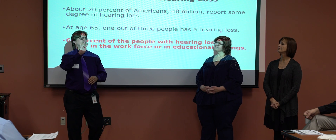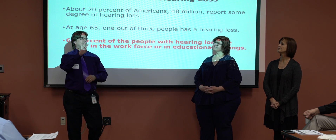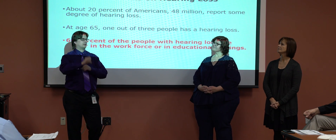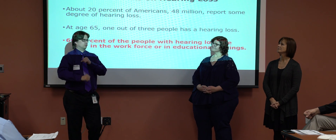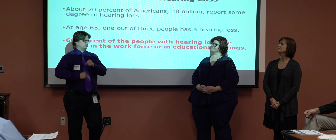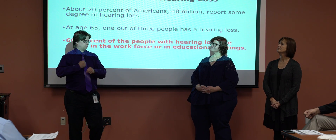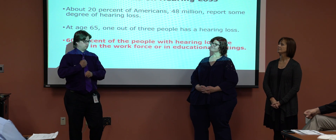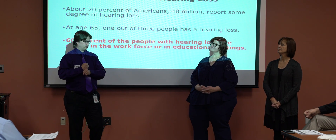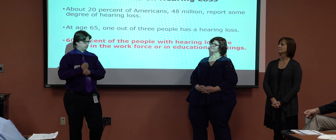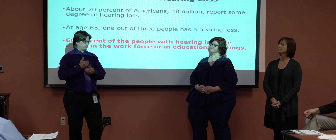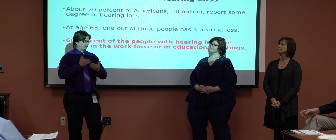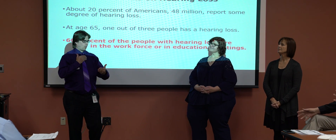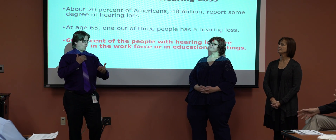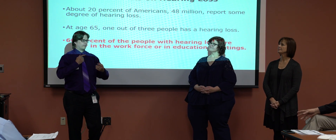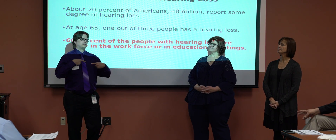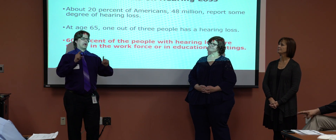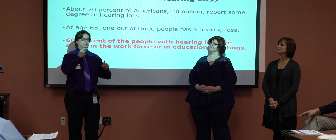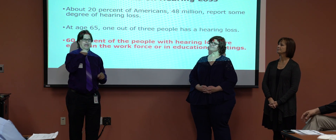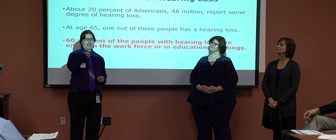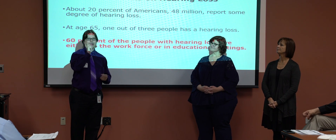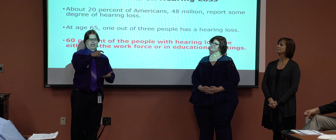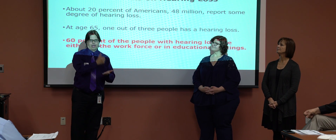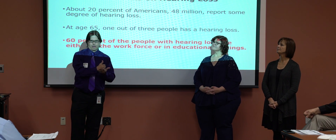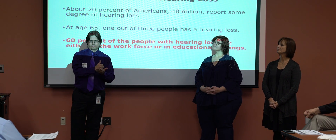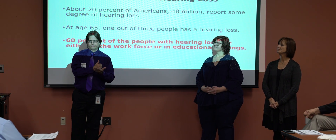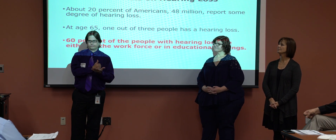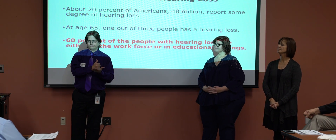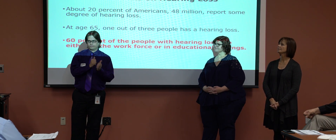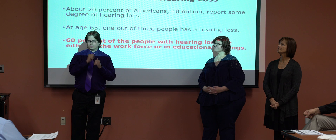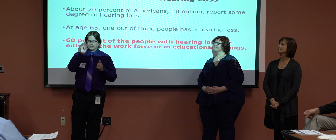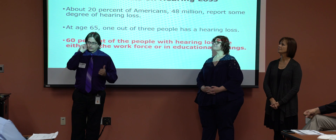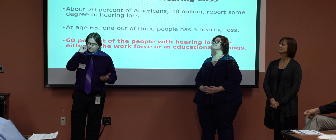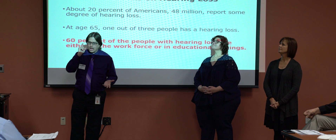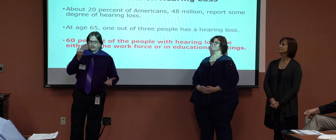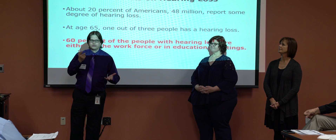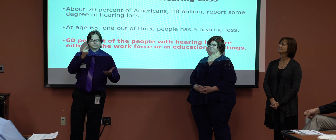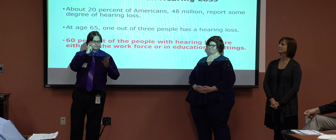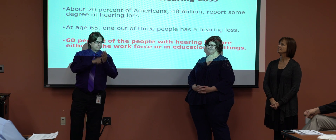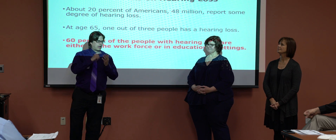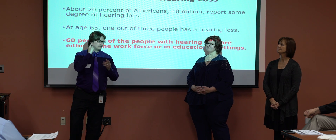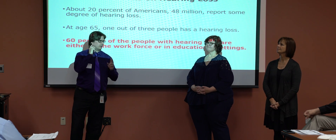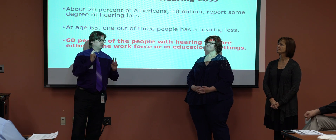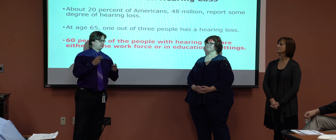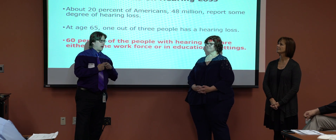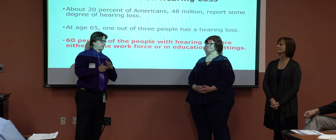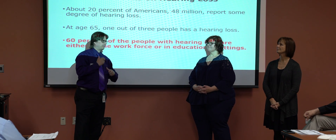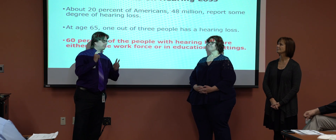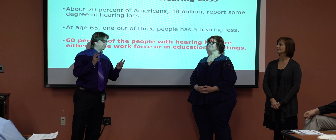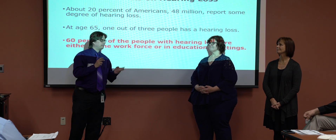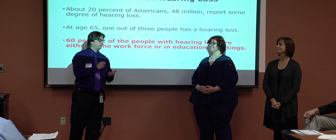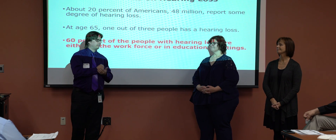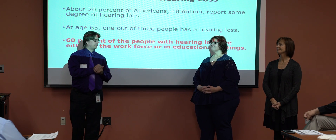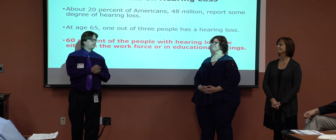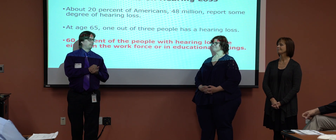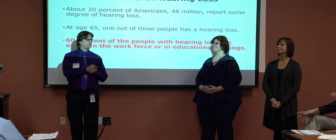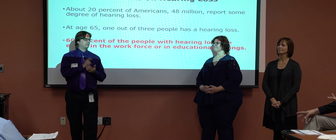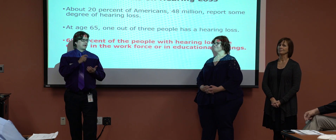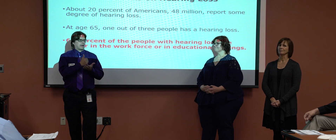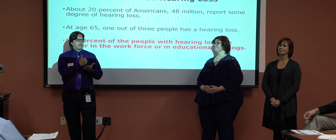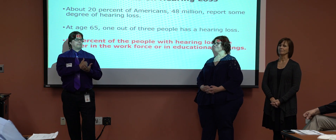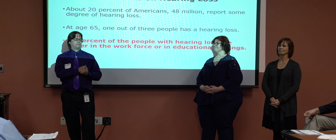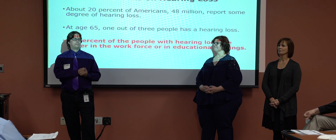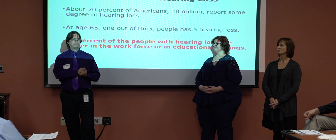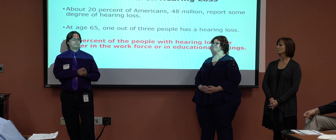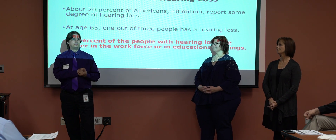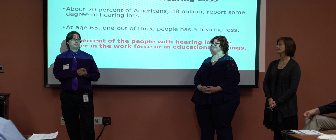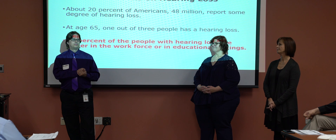help. And studies show that it takes about 7 years before they will finally admit and ask for help. That's for most